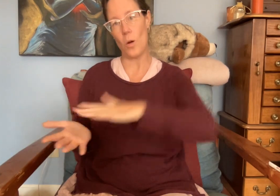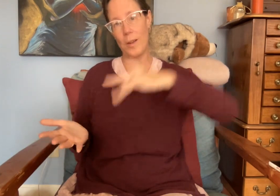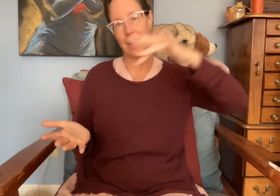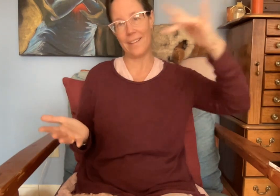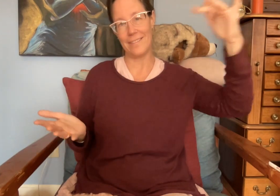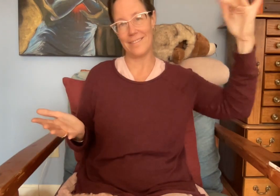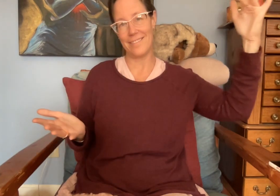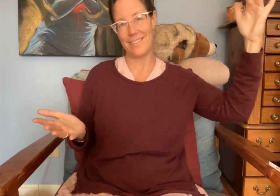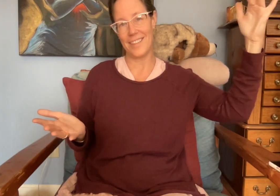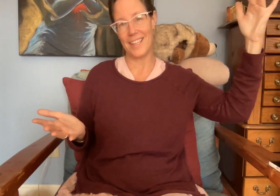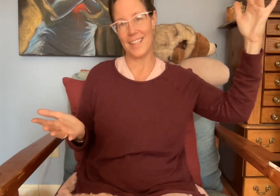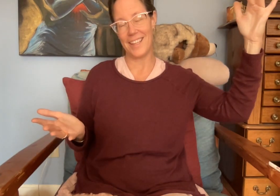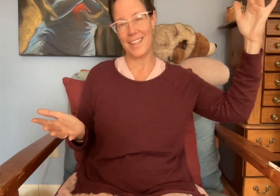glory.